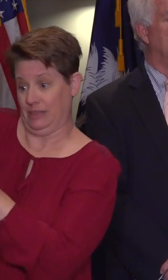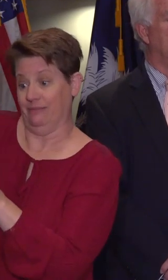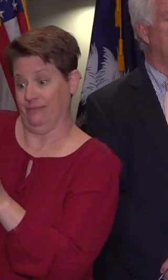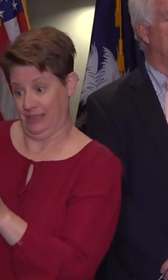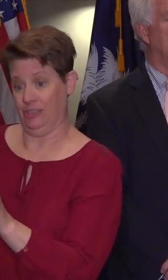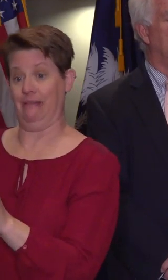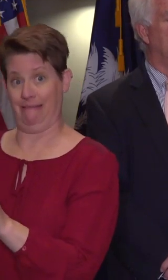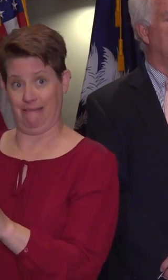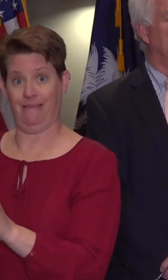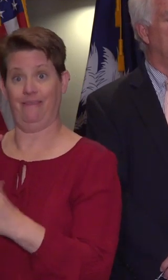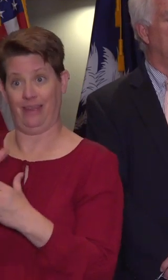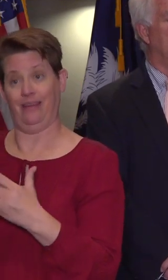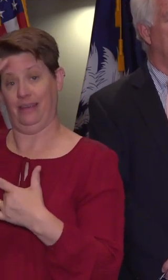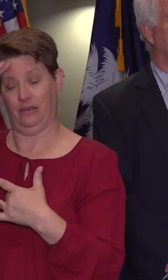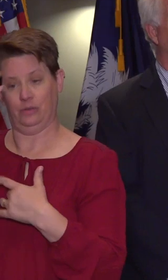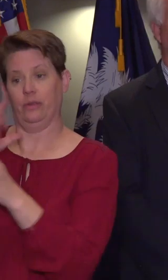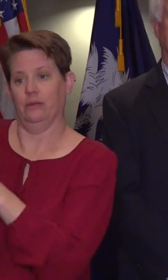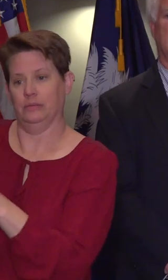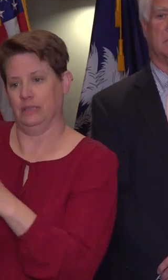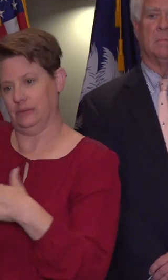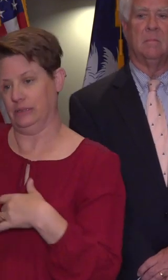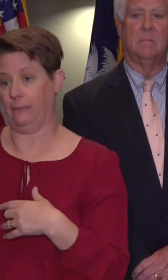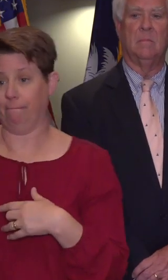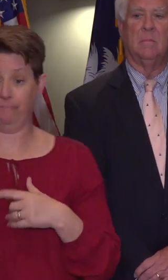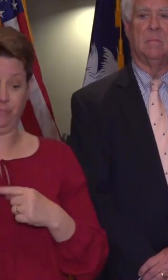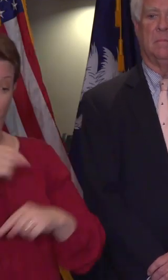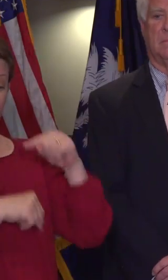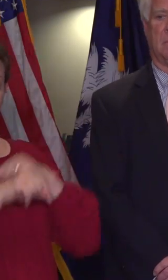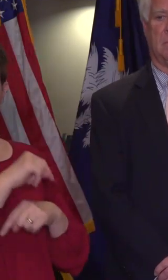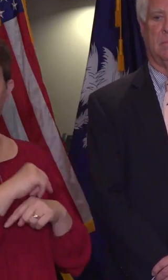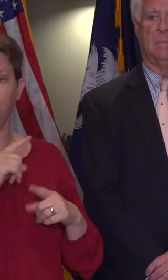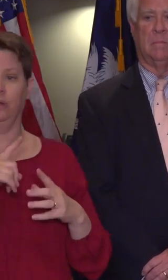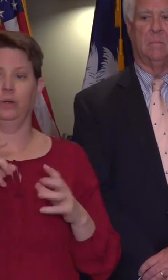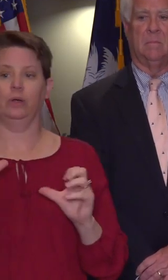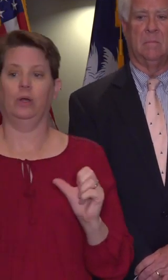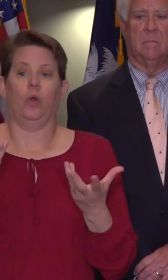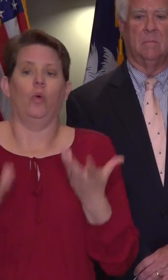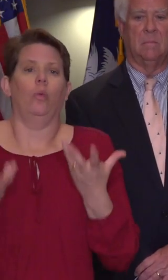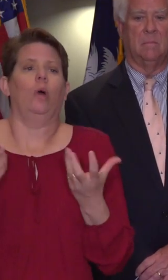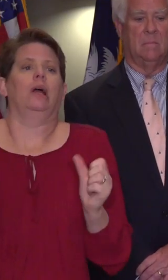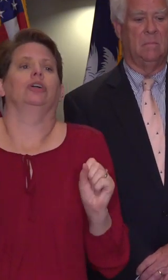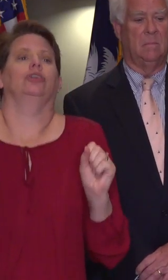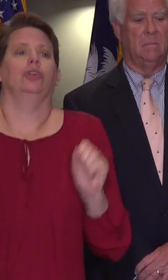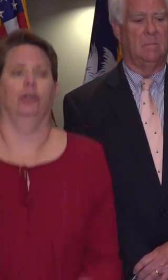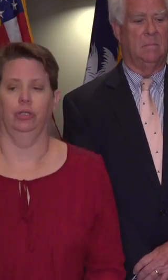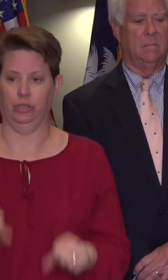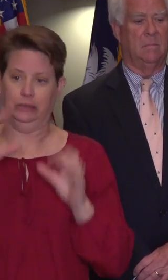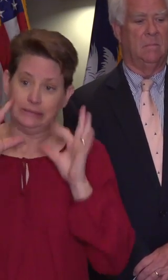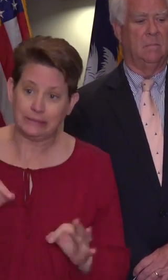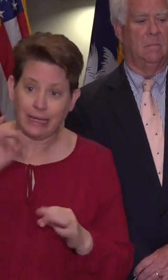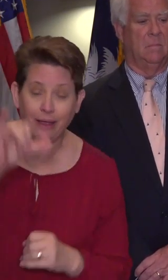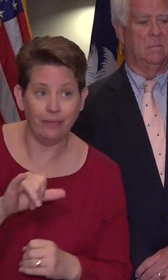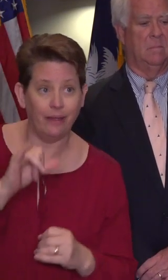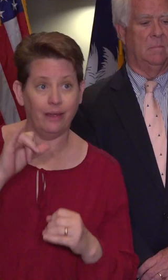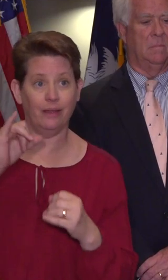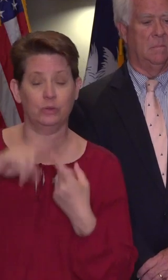someone, or they are someone who's ill. So that actually goes back to what could trigger that sort of decision? Is it the